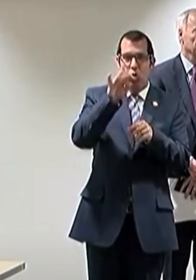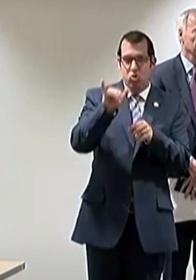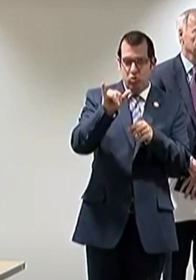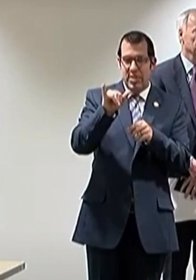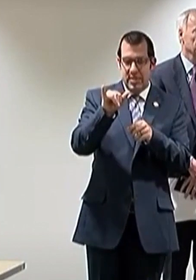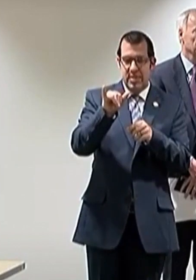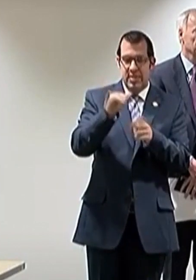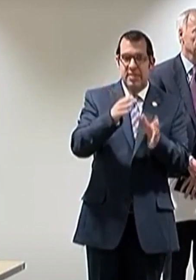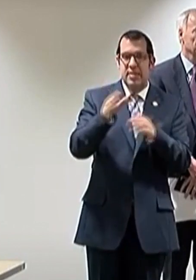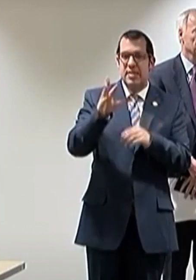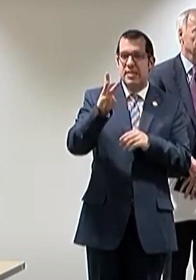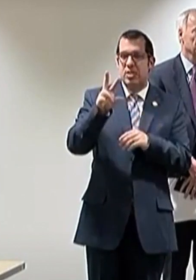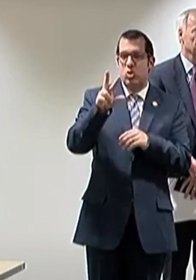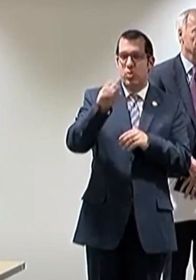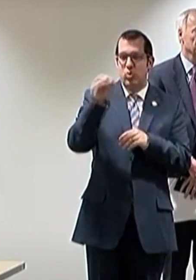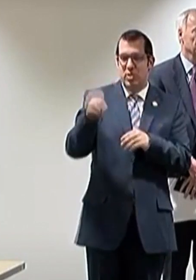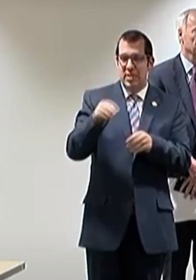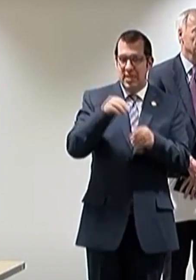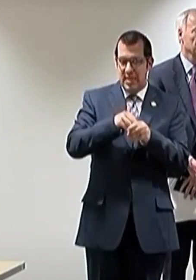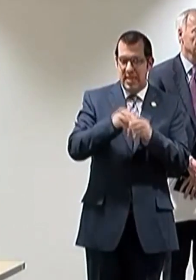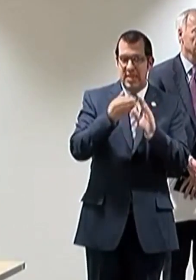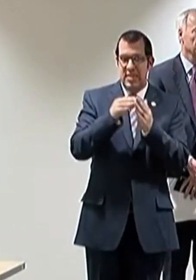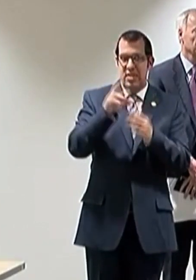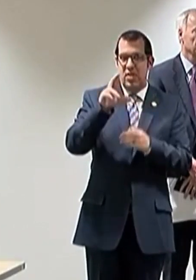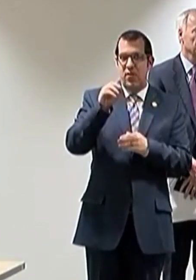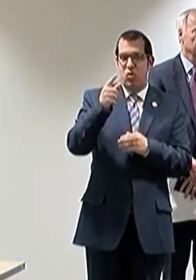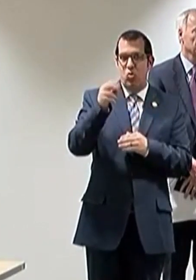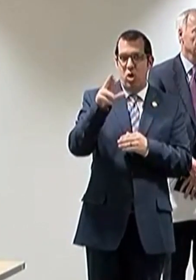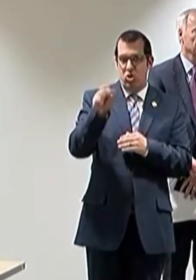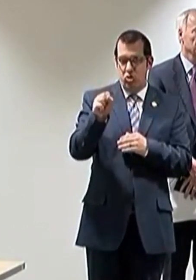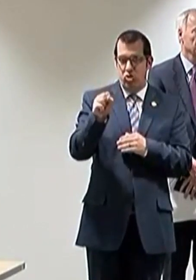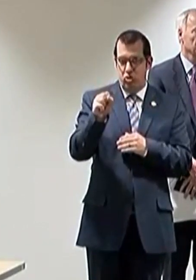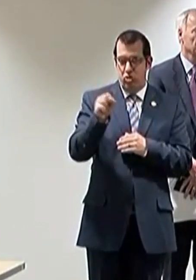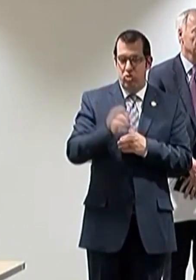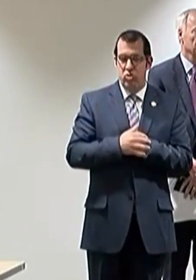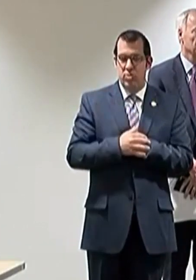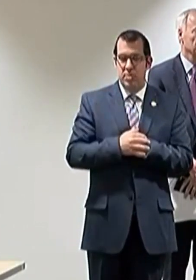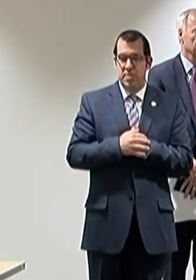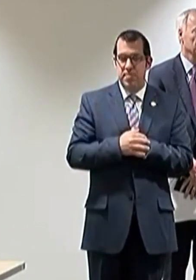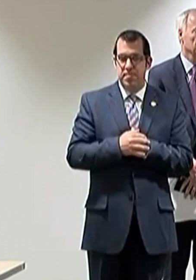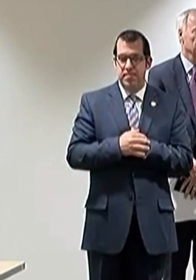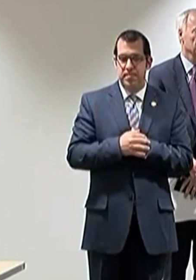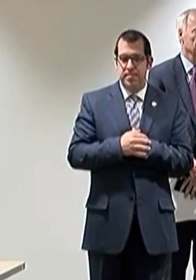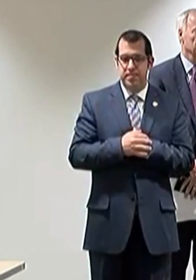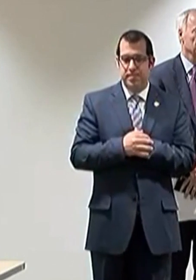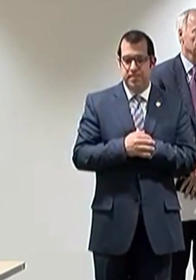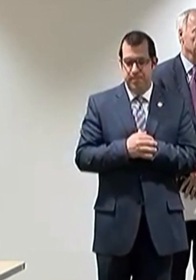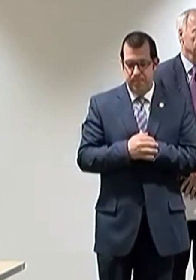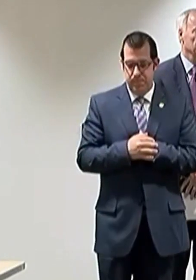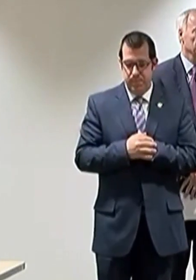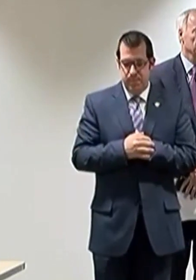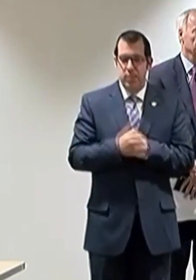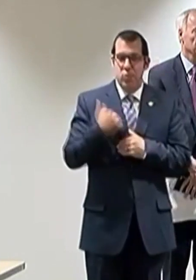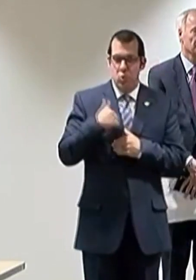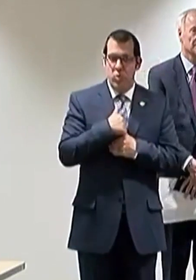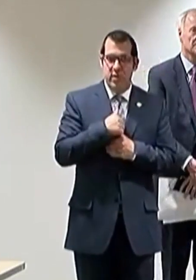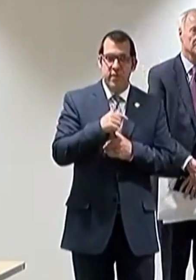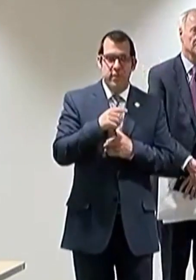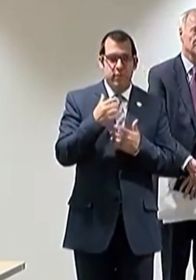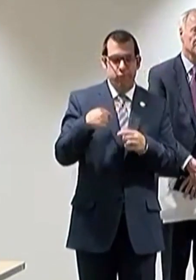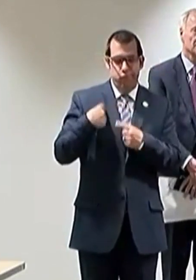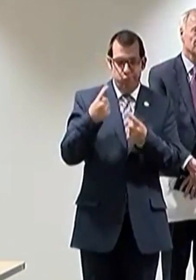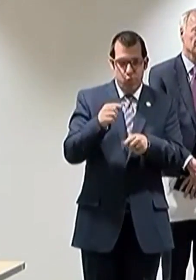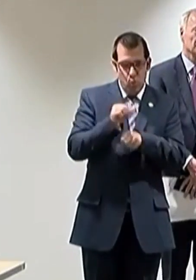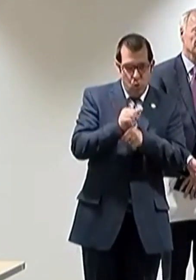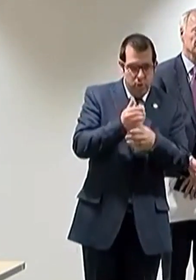63% have been in the city of Rogers. And we have worked very closely with the